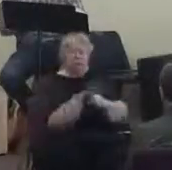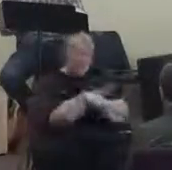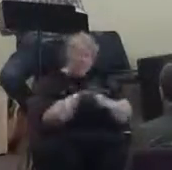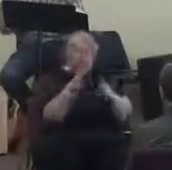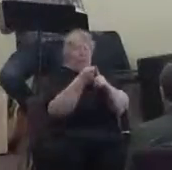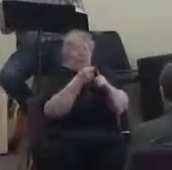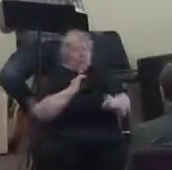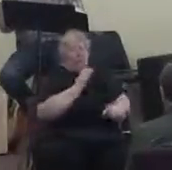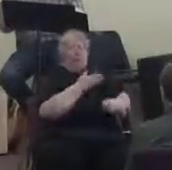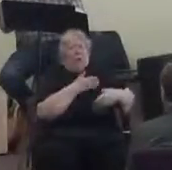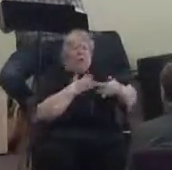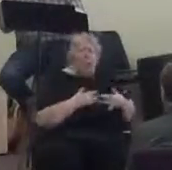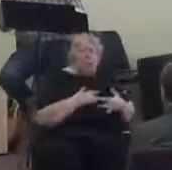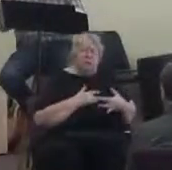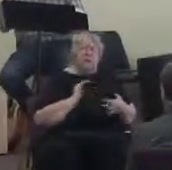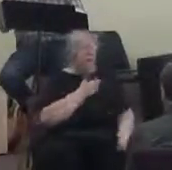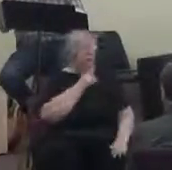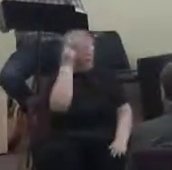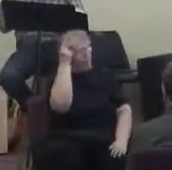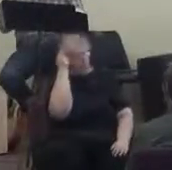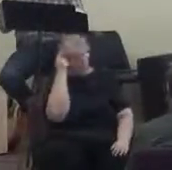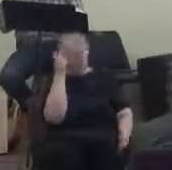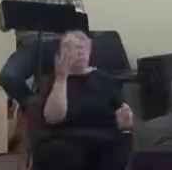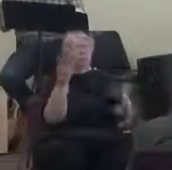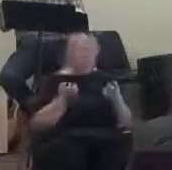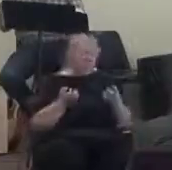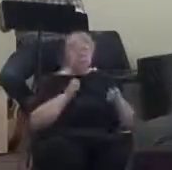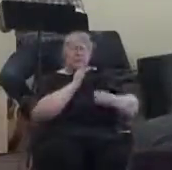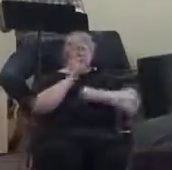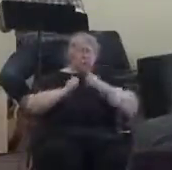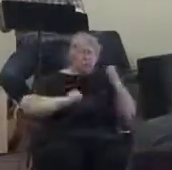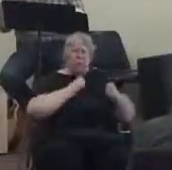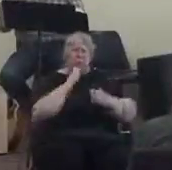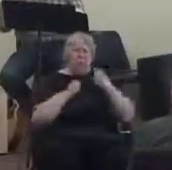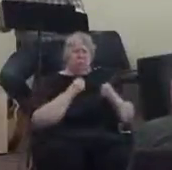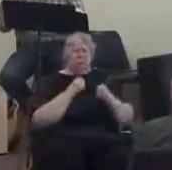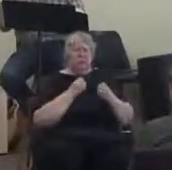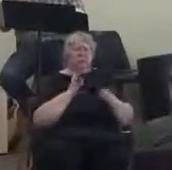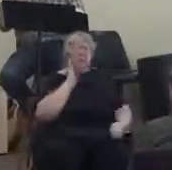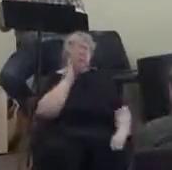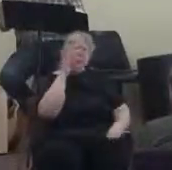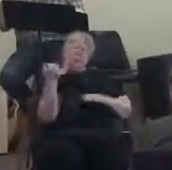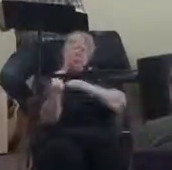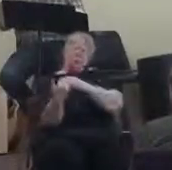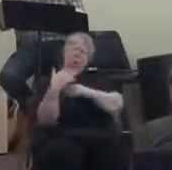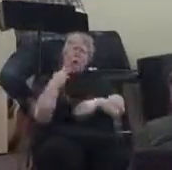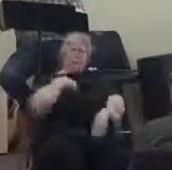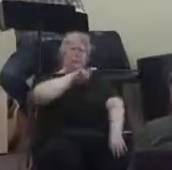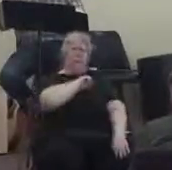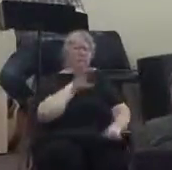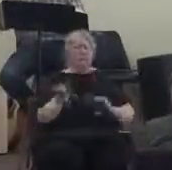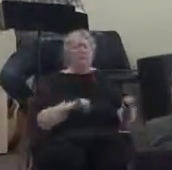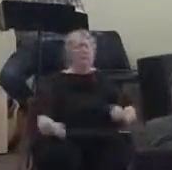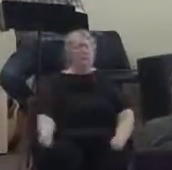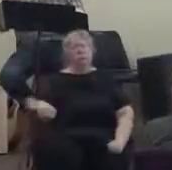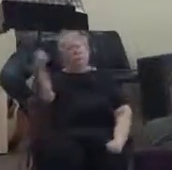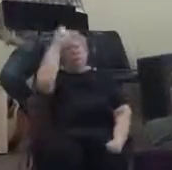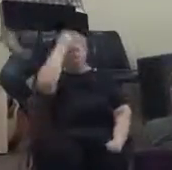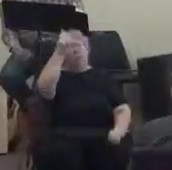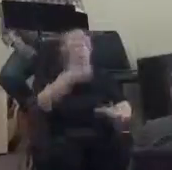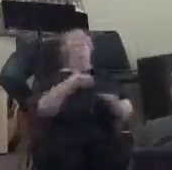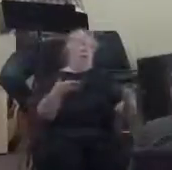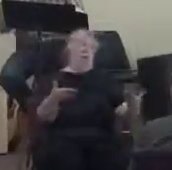heart. Because our mind, our will, and our emotions will cause us to do stupid